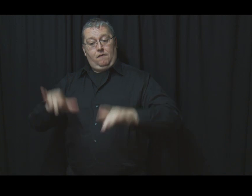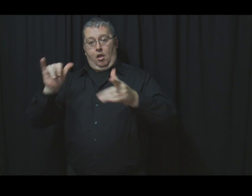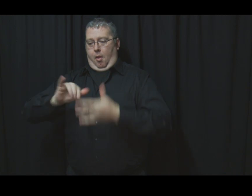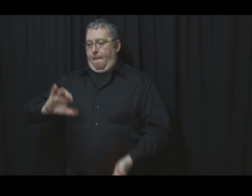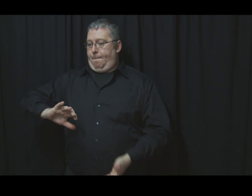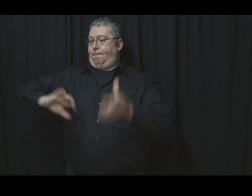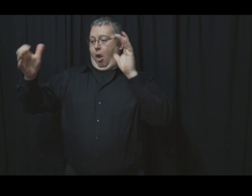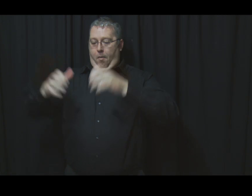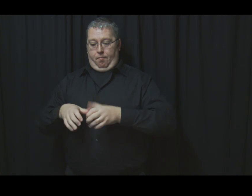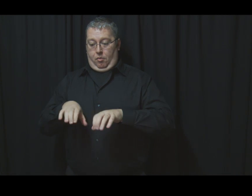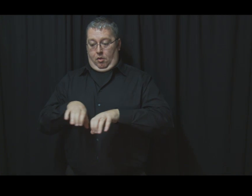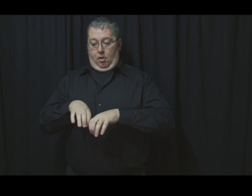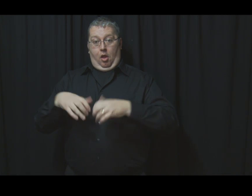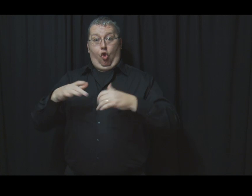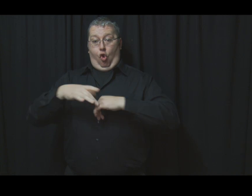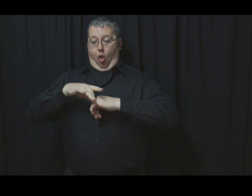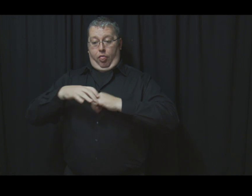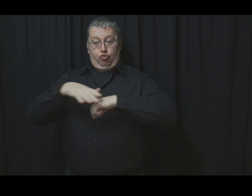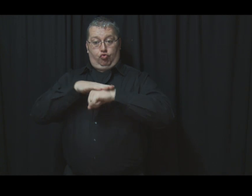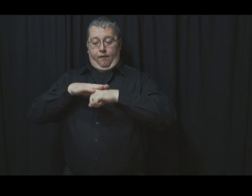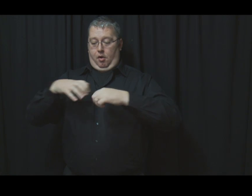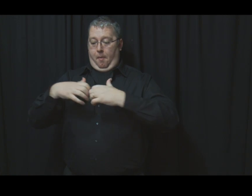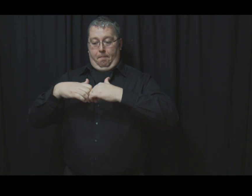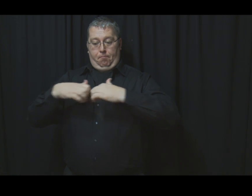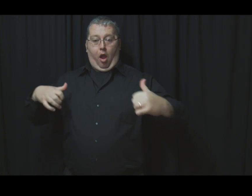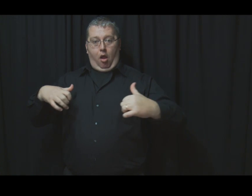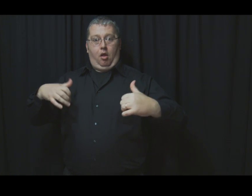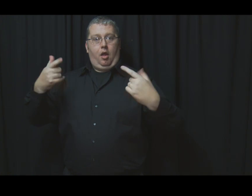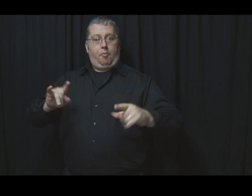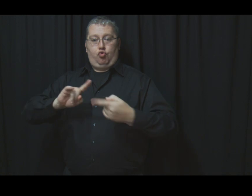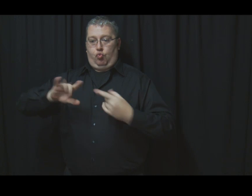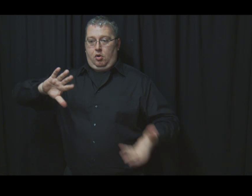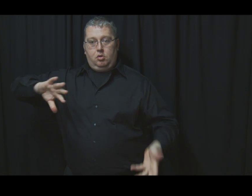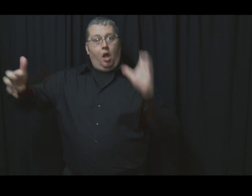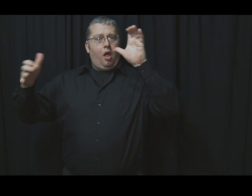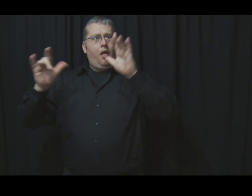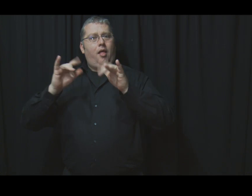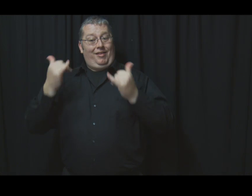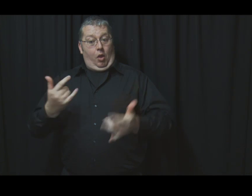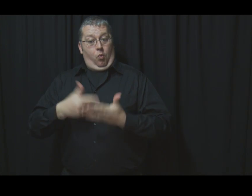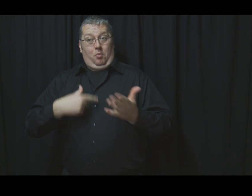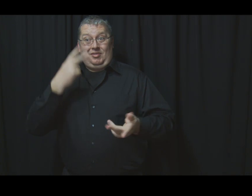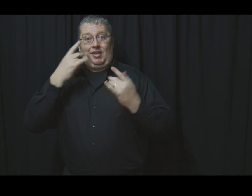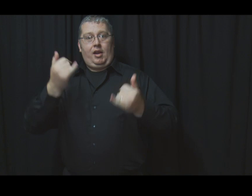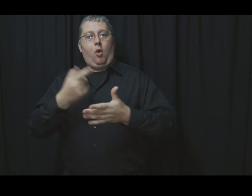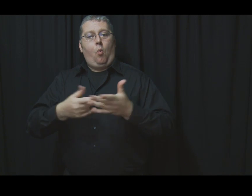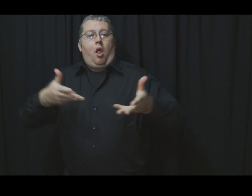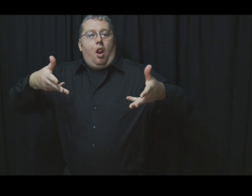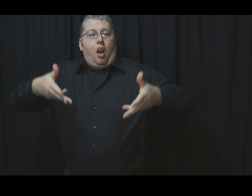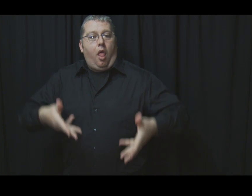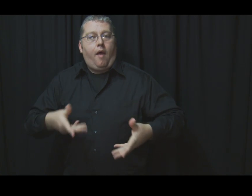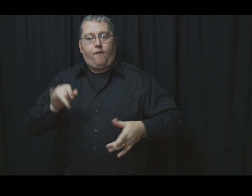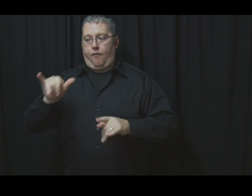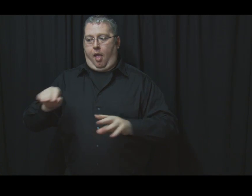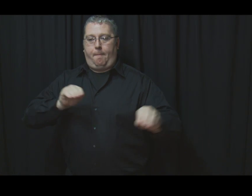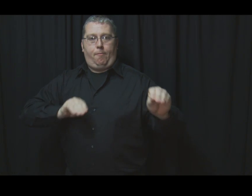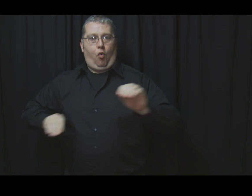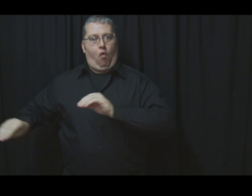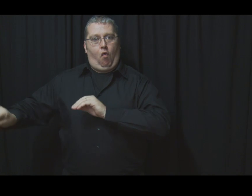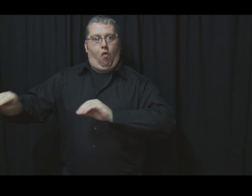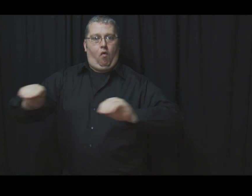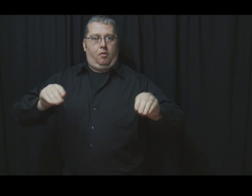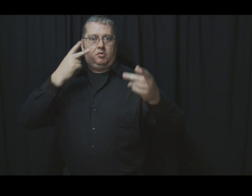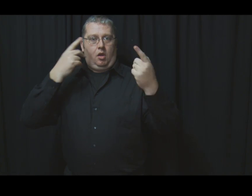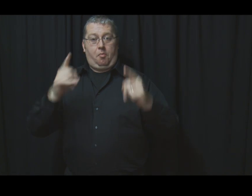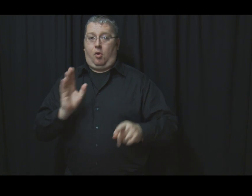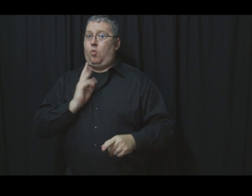breakup of the Earth's surface. And what we're seeing now is sort of, if you like, a remnant of that movement. And so we